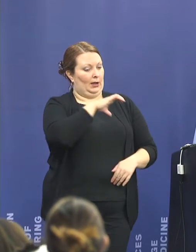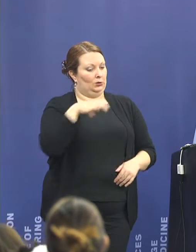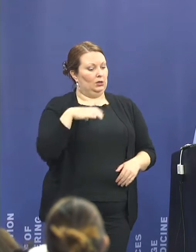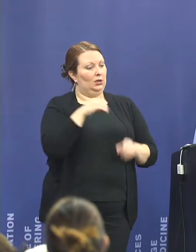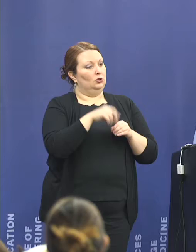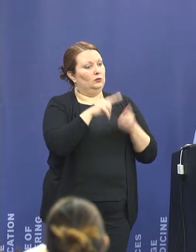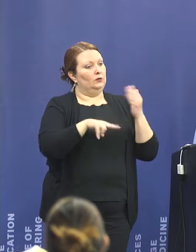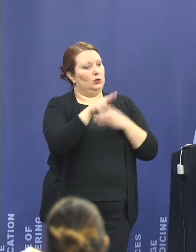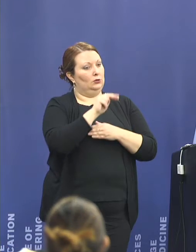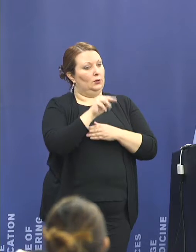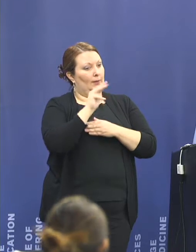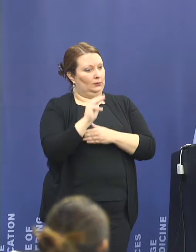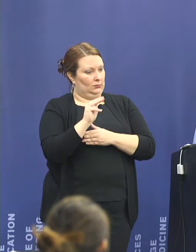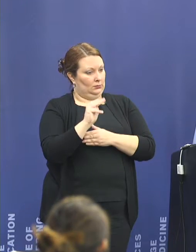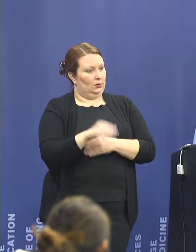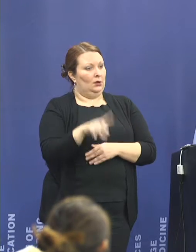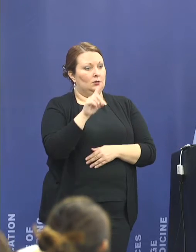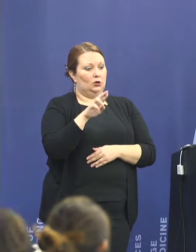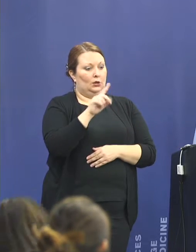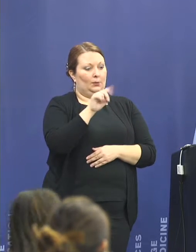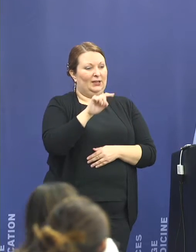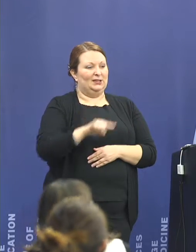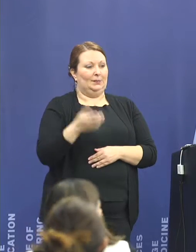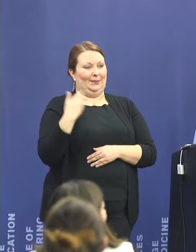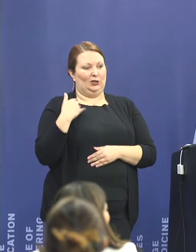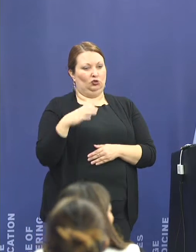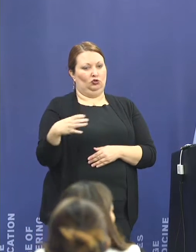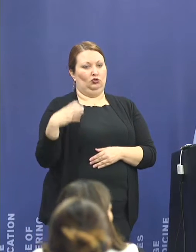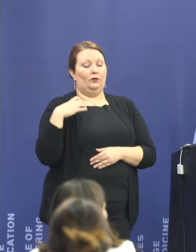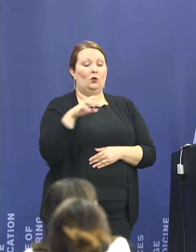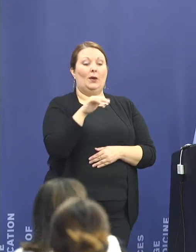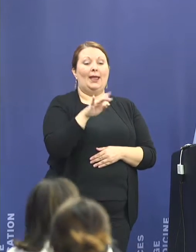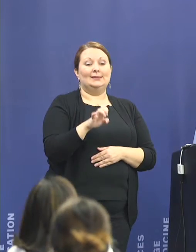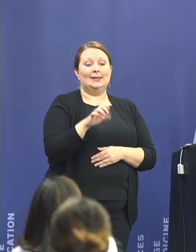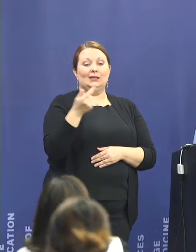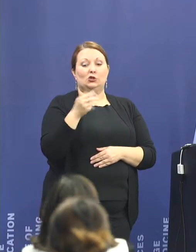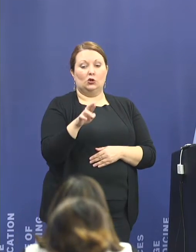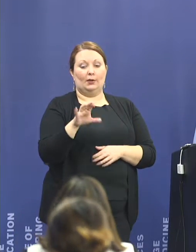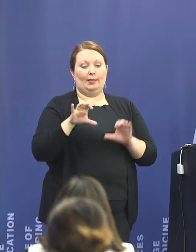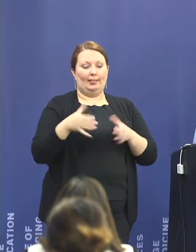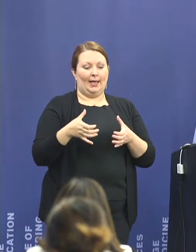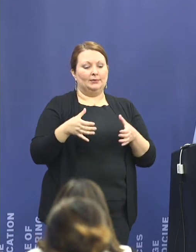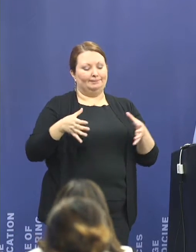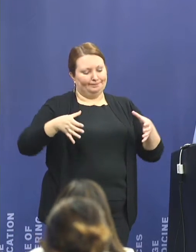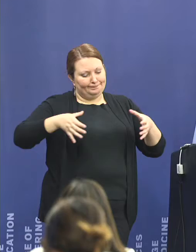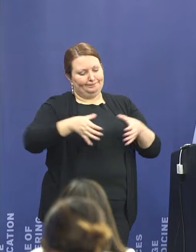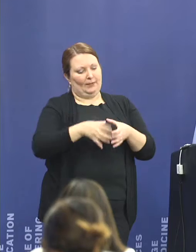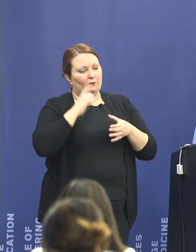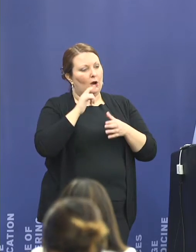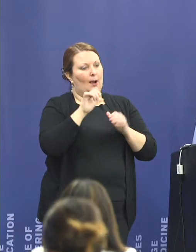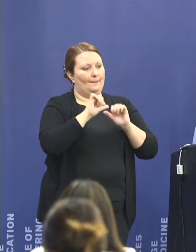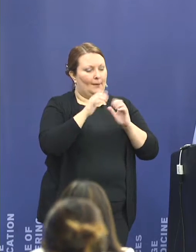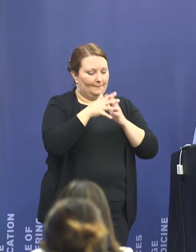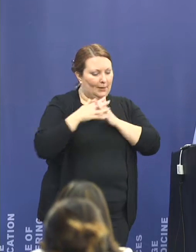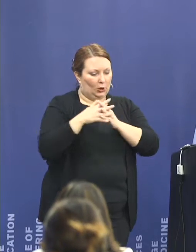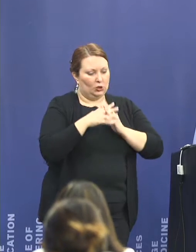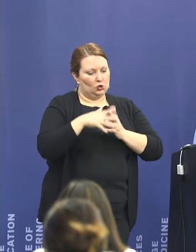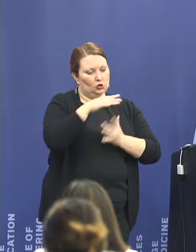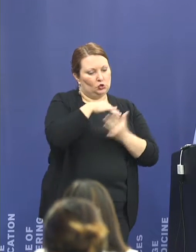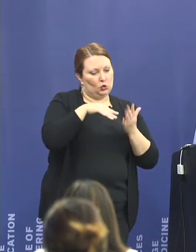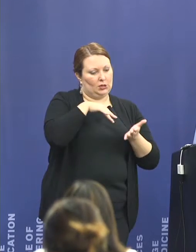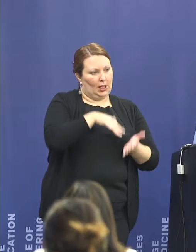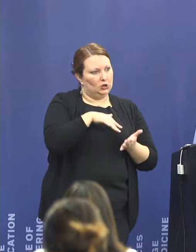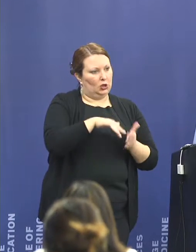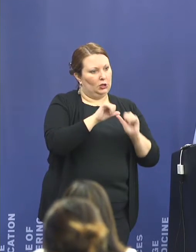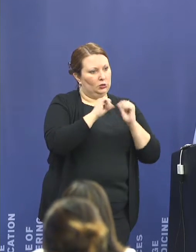of New Mexico. Dr. Lopez was past chair of the Race, Gender, Class section of the American Sociological